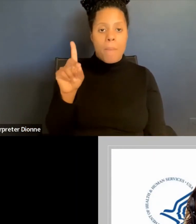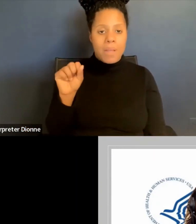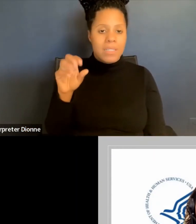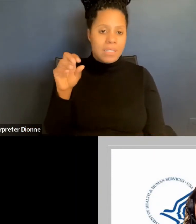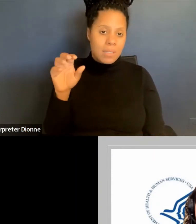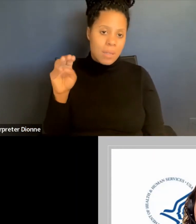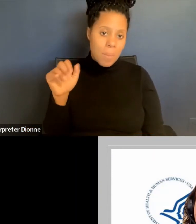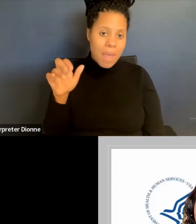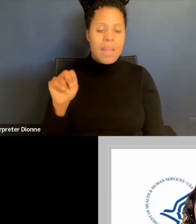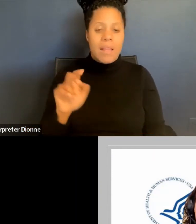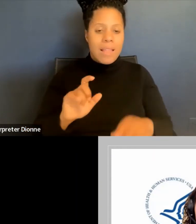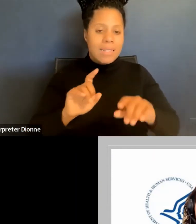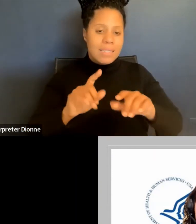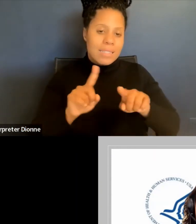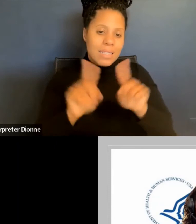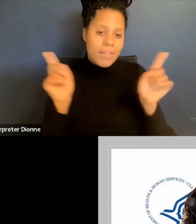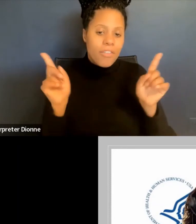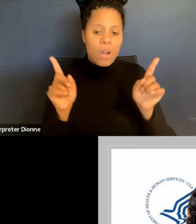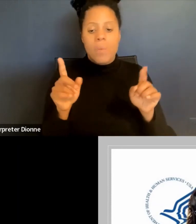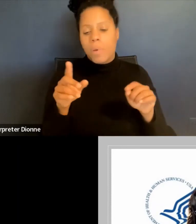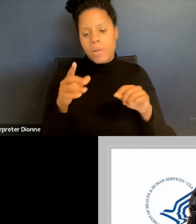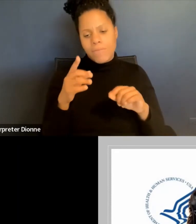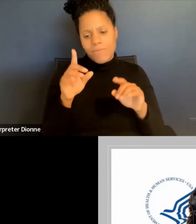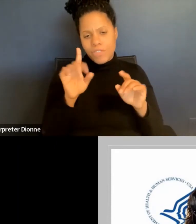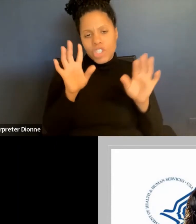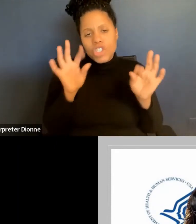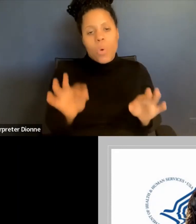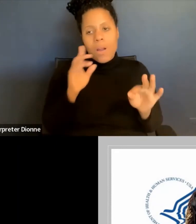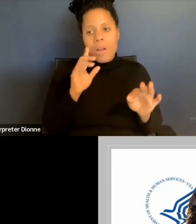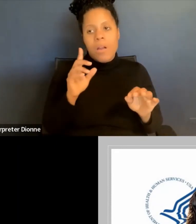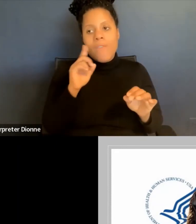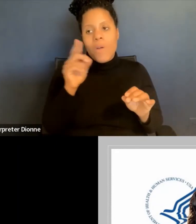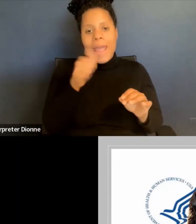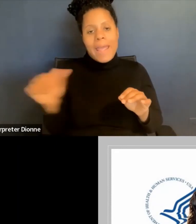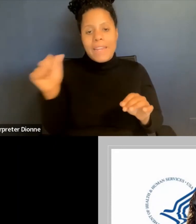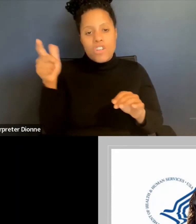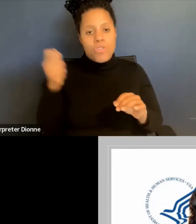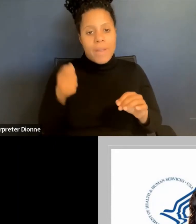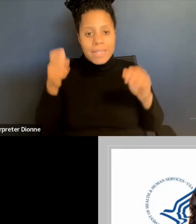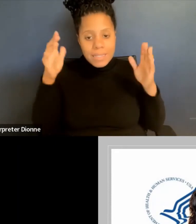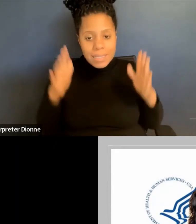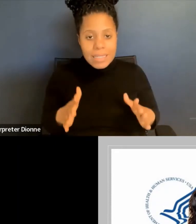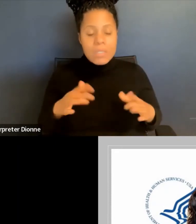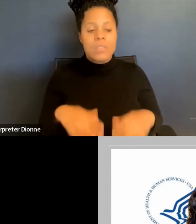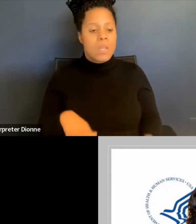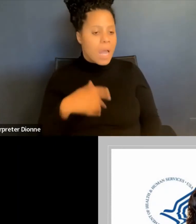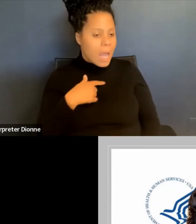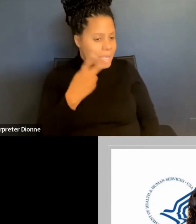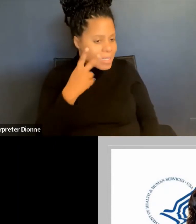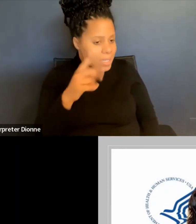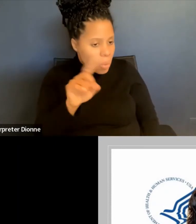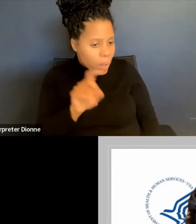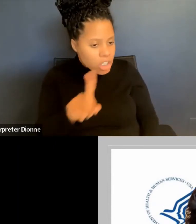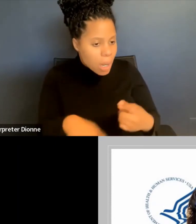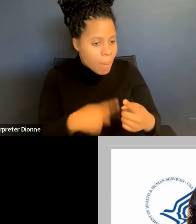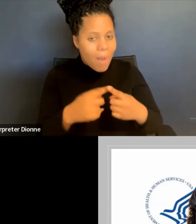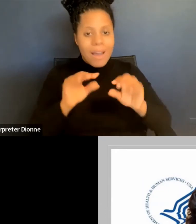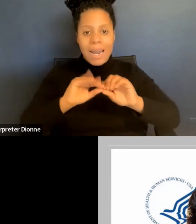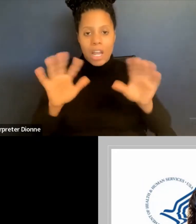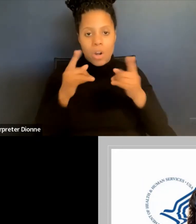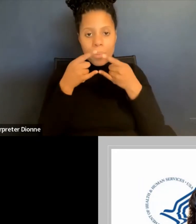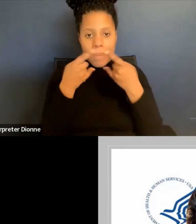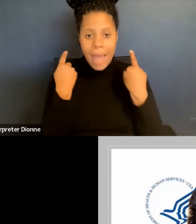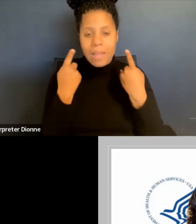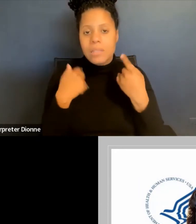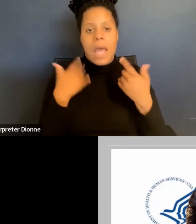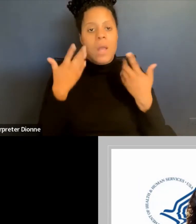grantees. We had a question about clear masks. And I don't know if there are